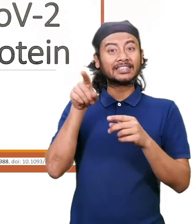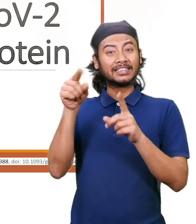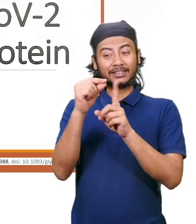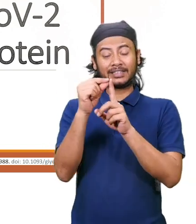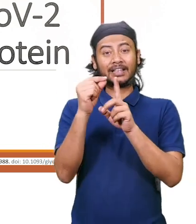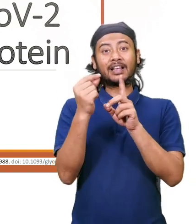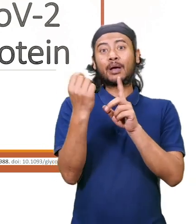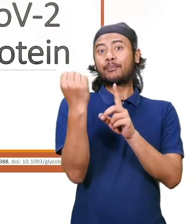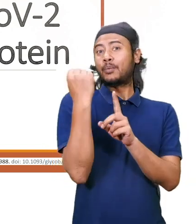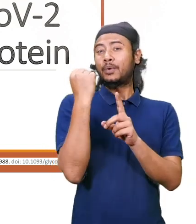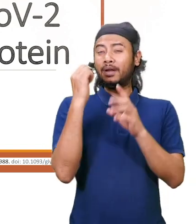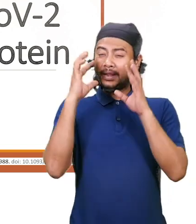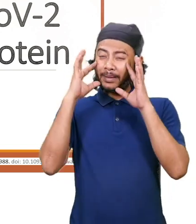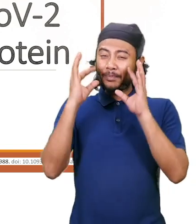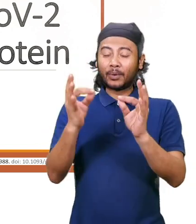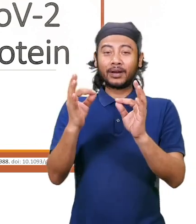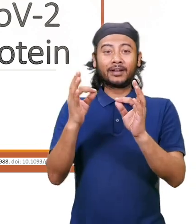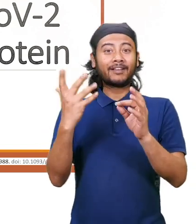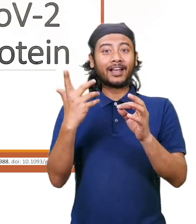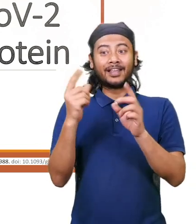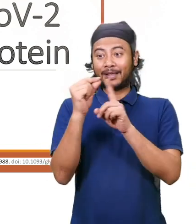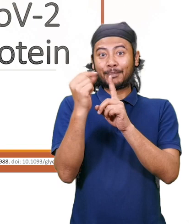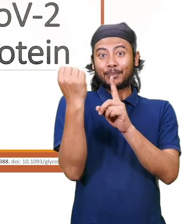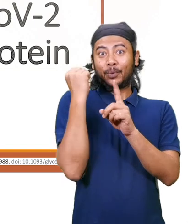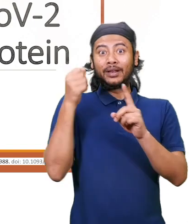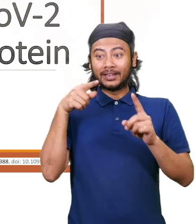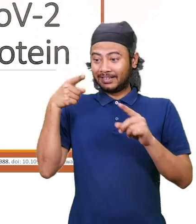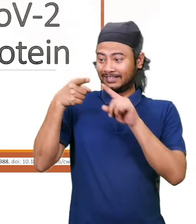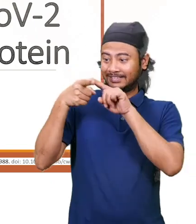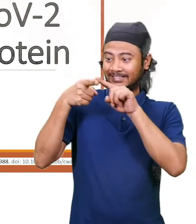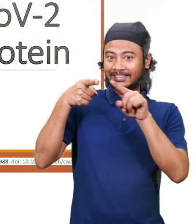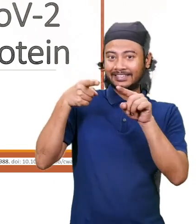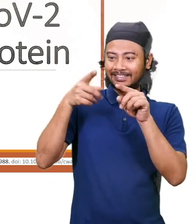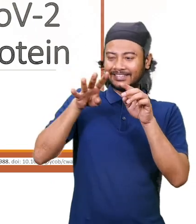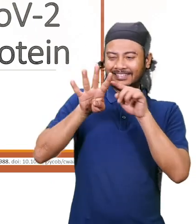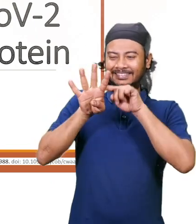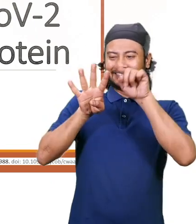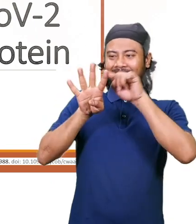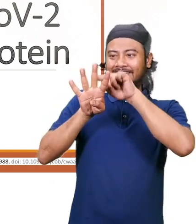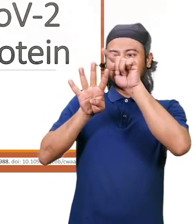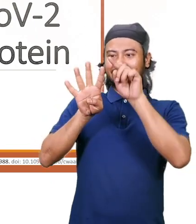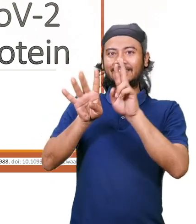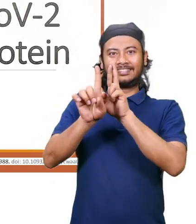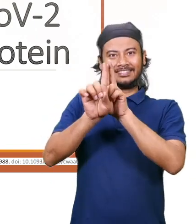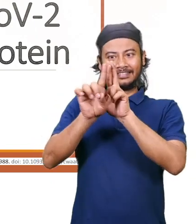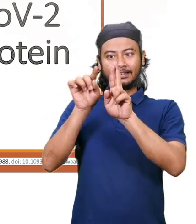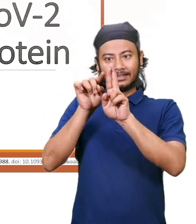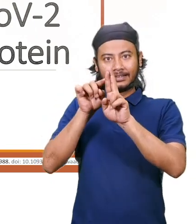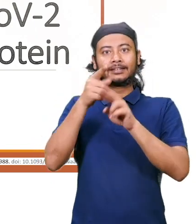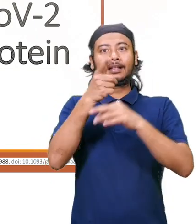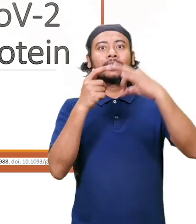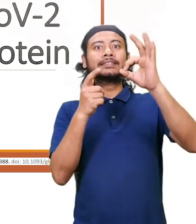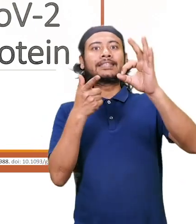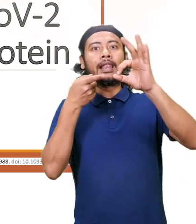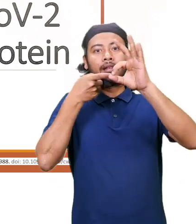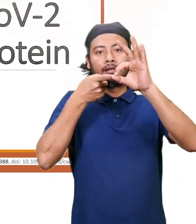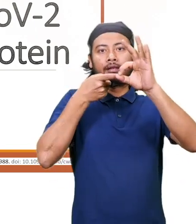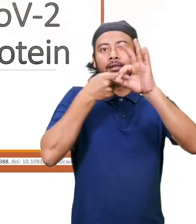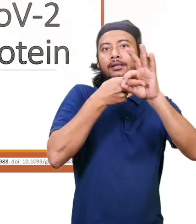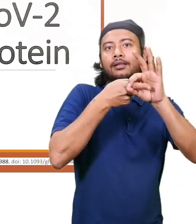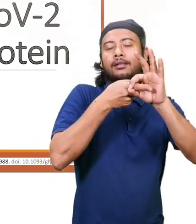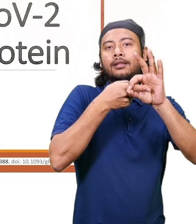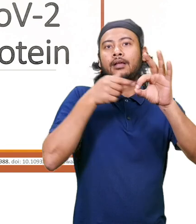protein for the viruses, since they provide access to the